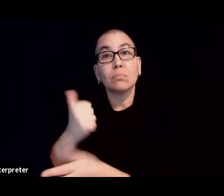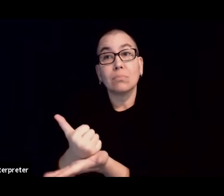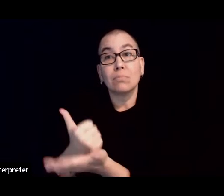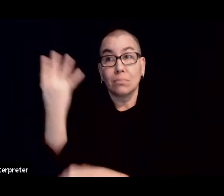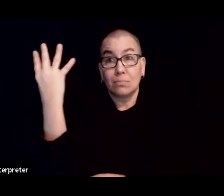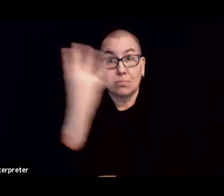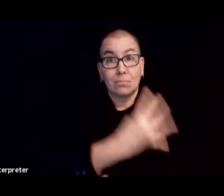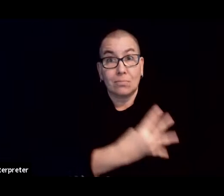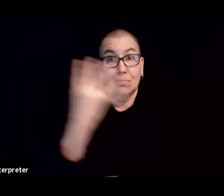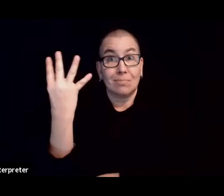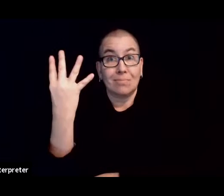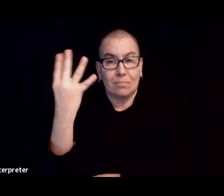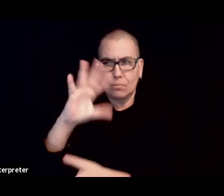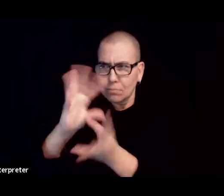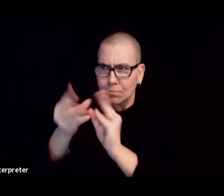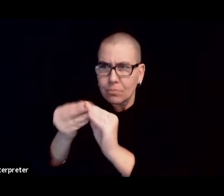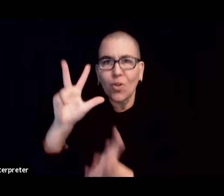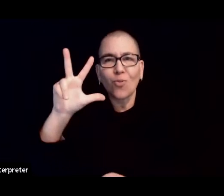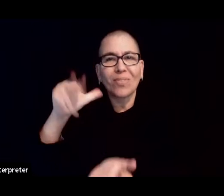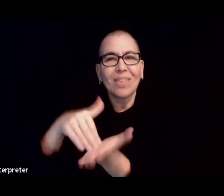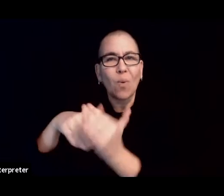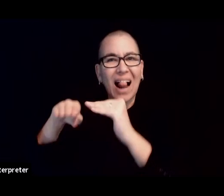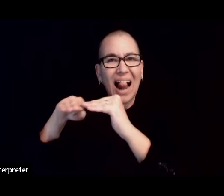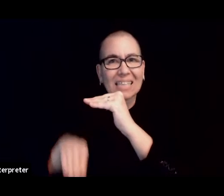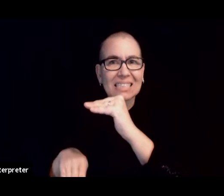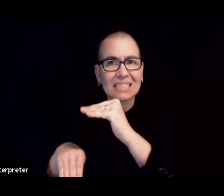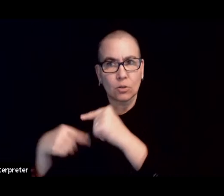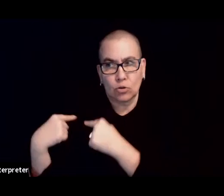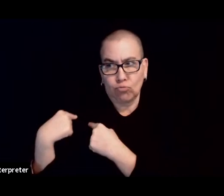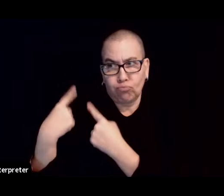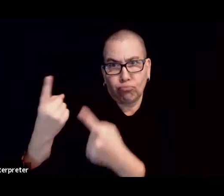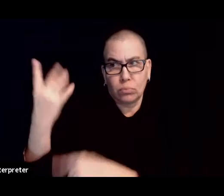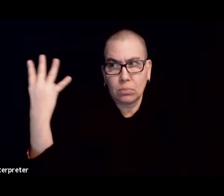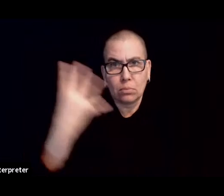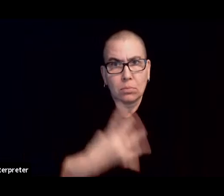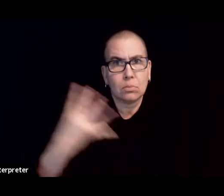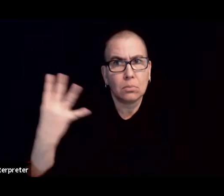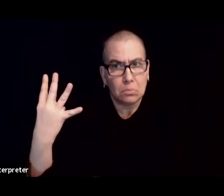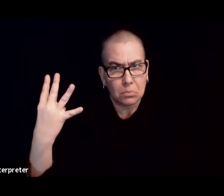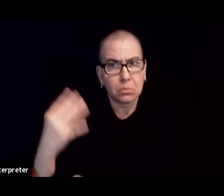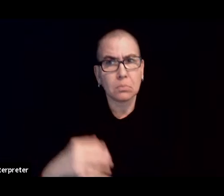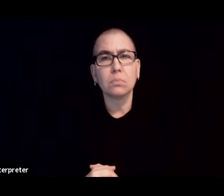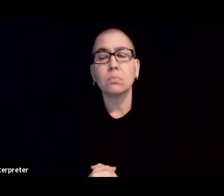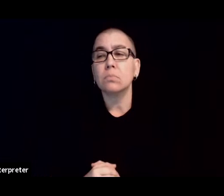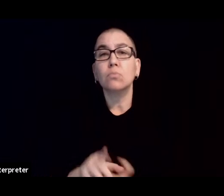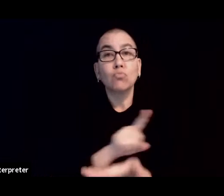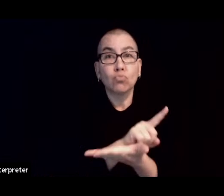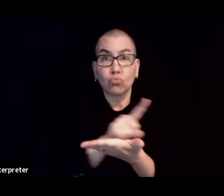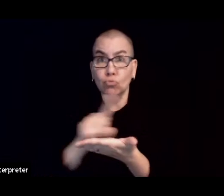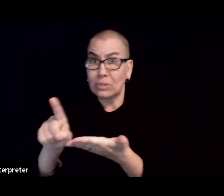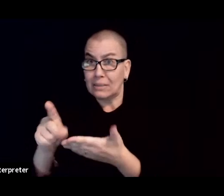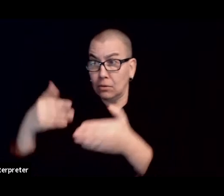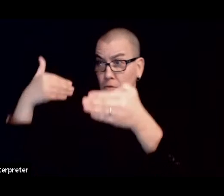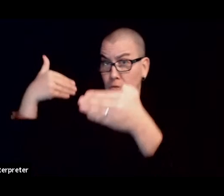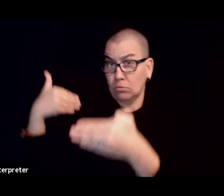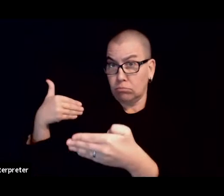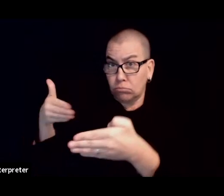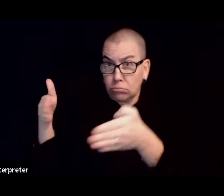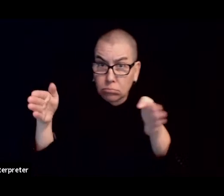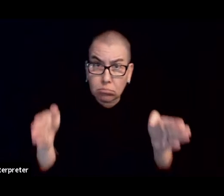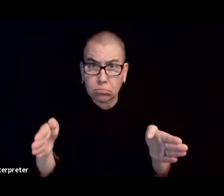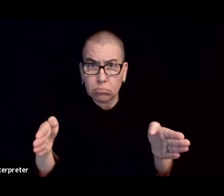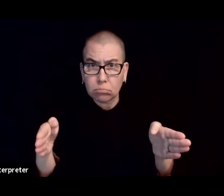The weekly change in cases, so the rate of growth week over week, is half of what it was the prior week. It's